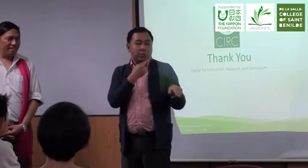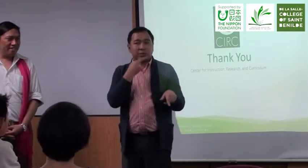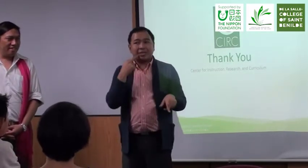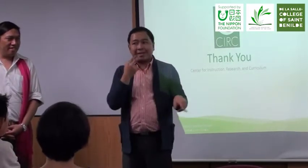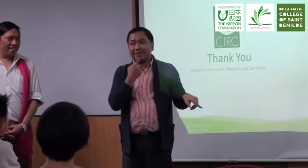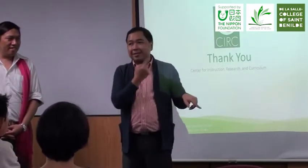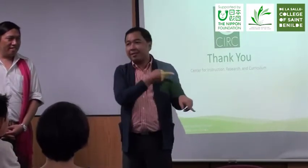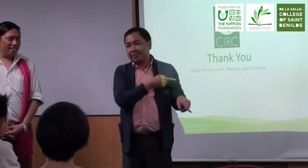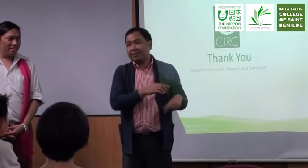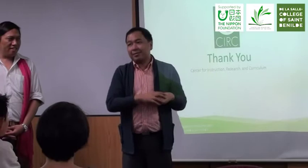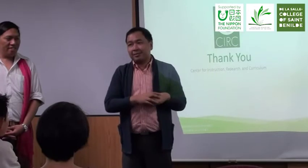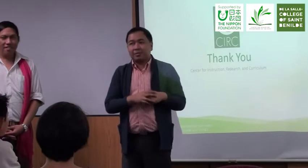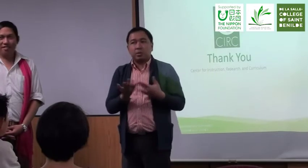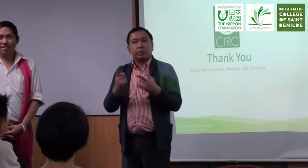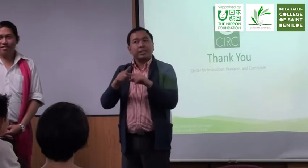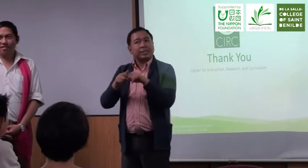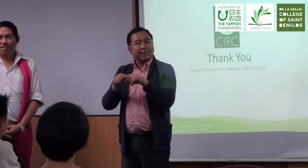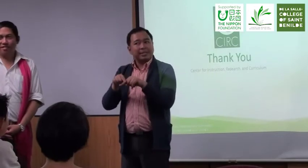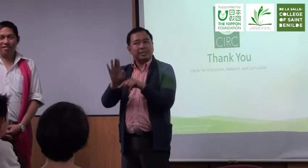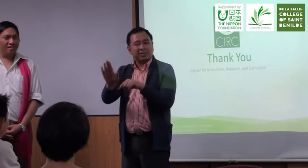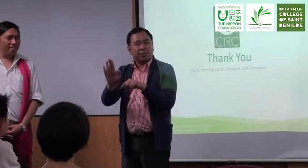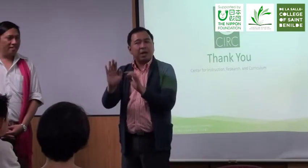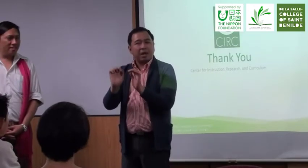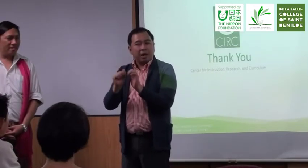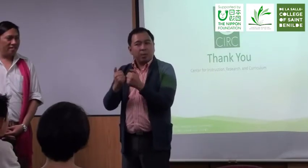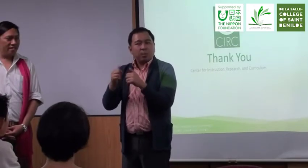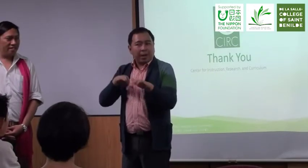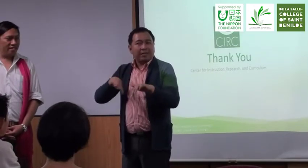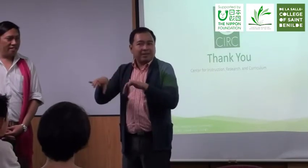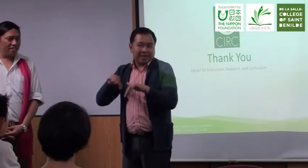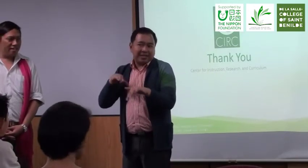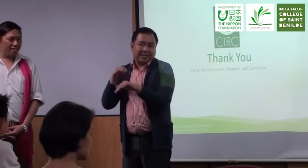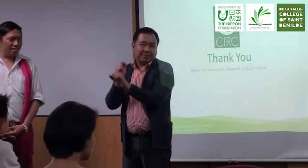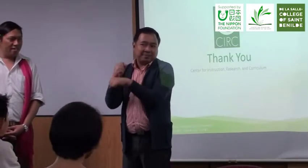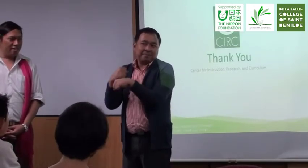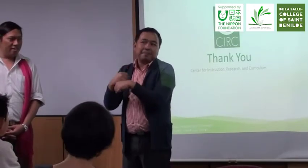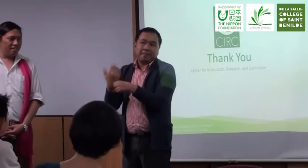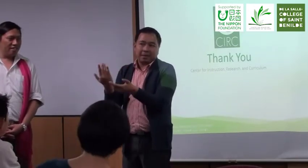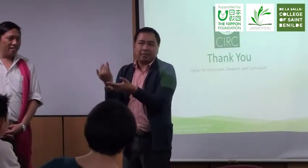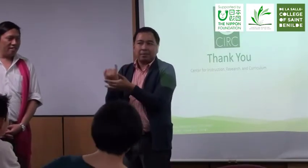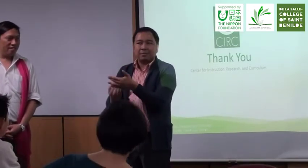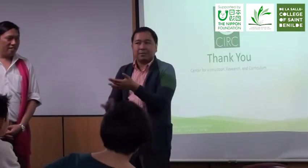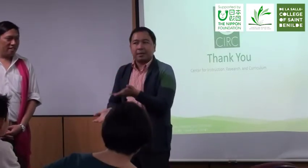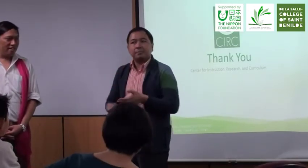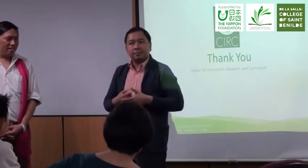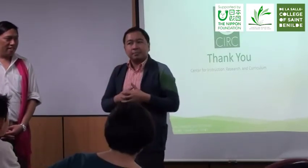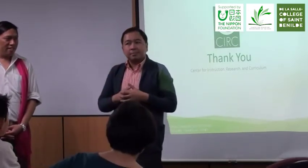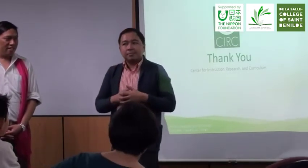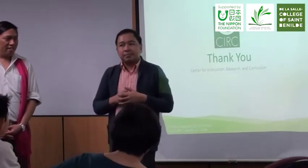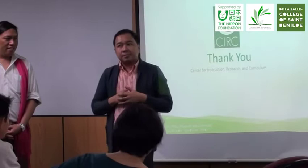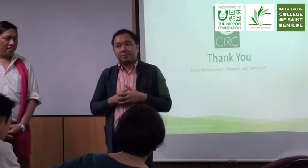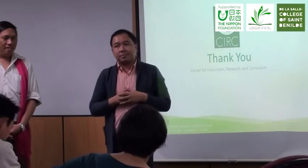said. So it depends on the activities also.